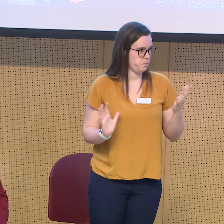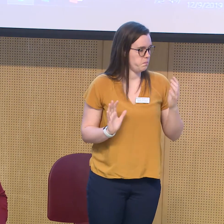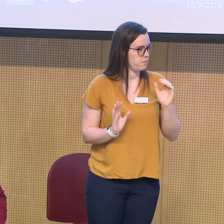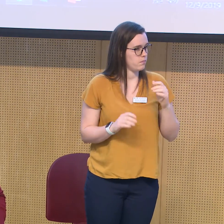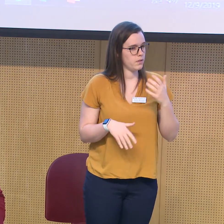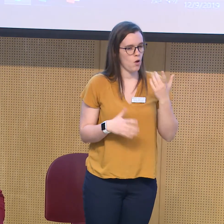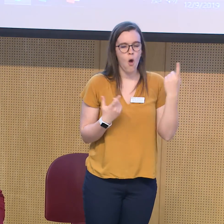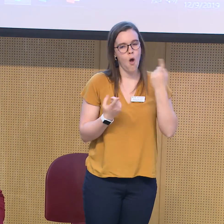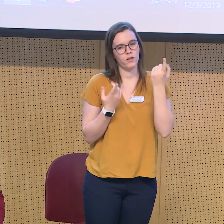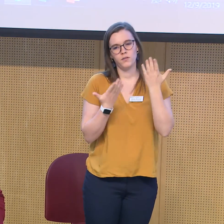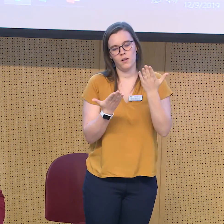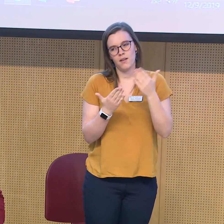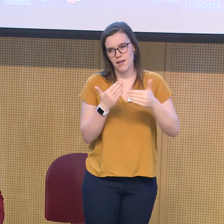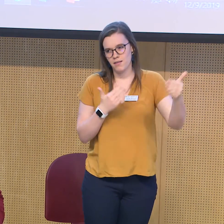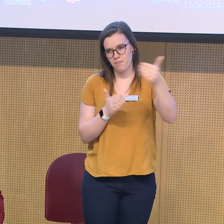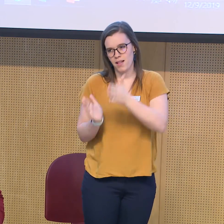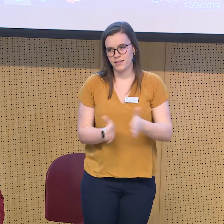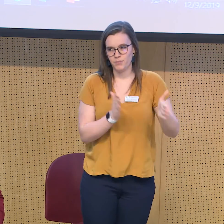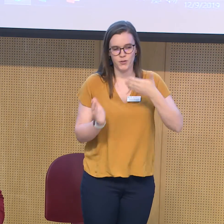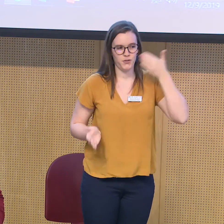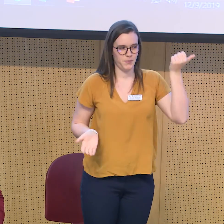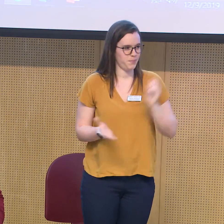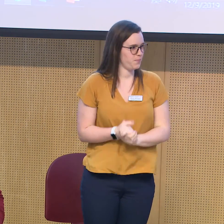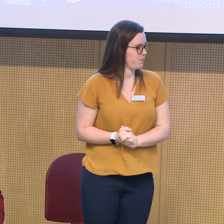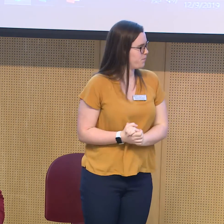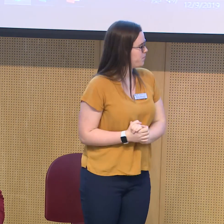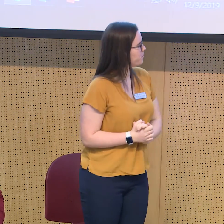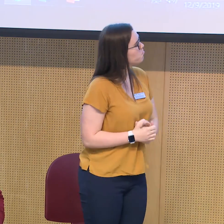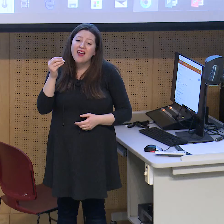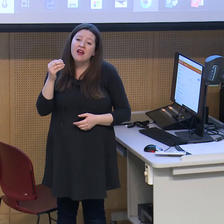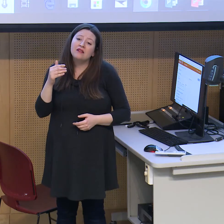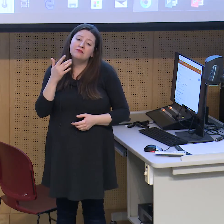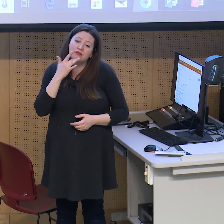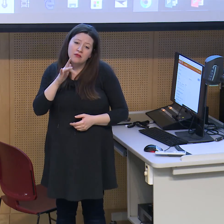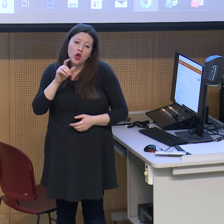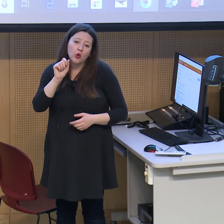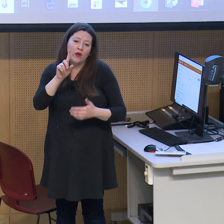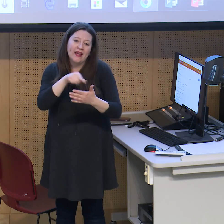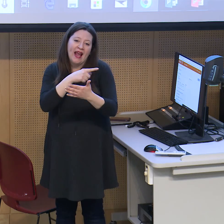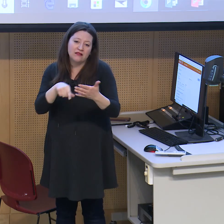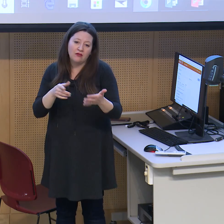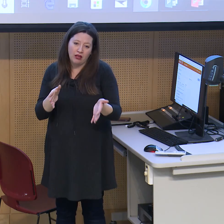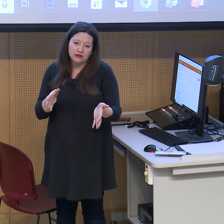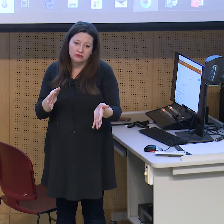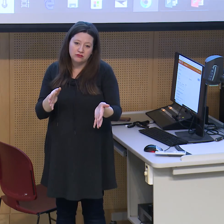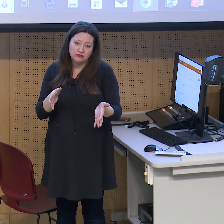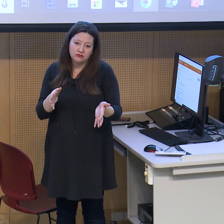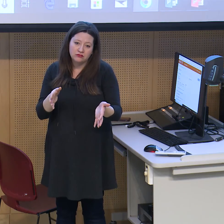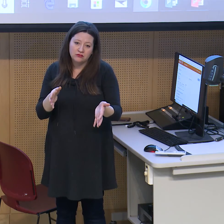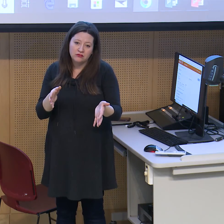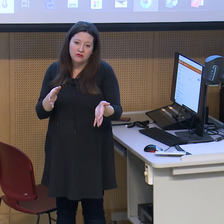luck. So really, planning ahead is much better strategy. But also, too, you can cancel as well.